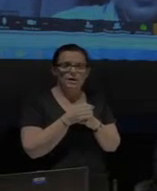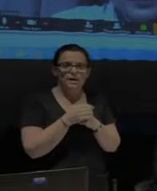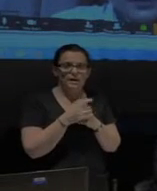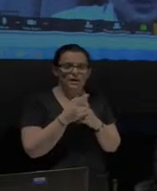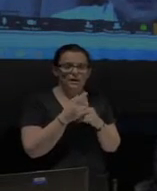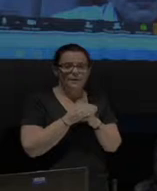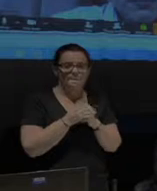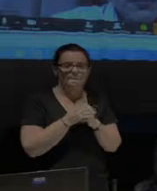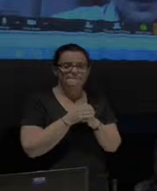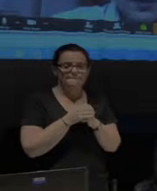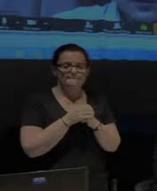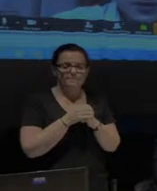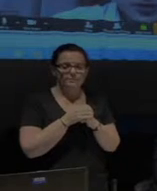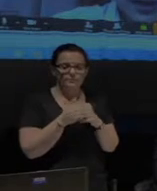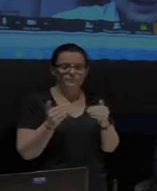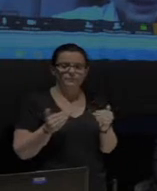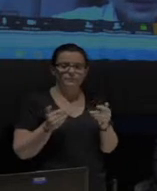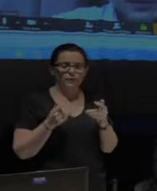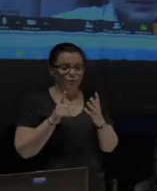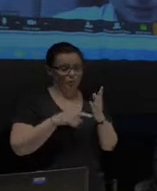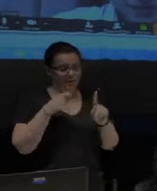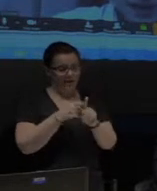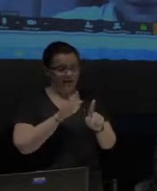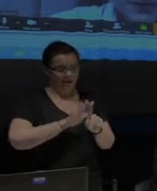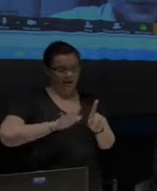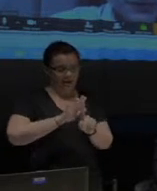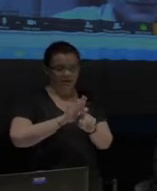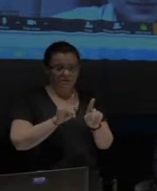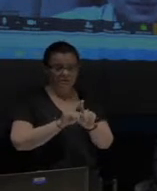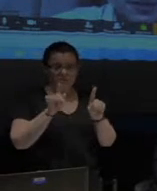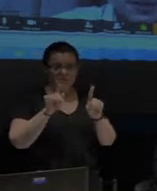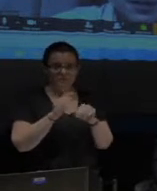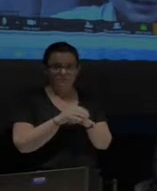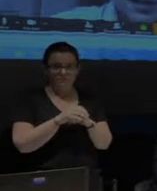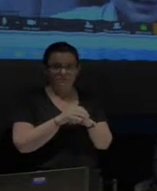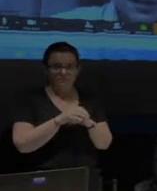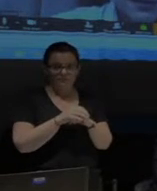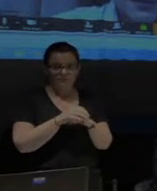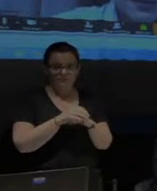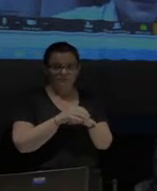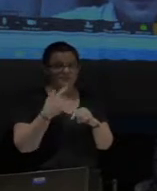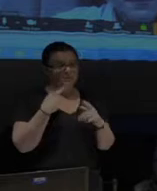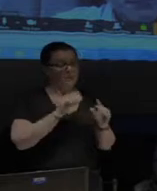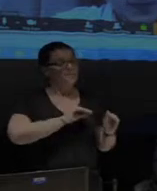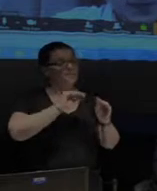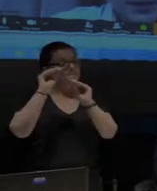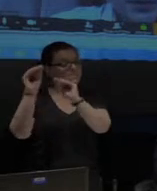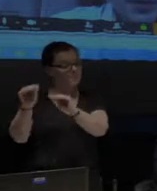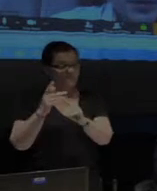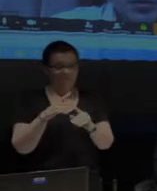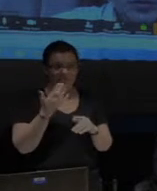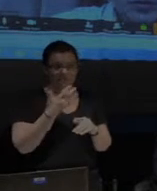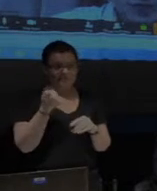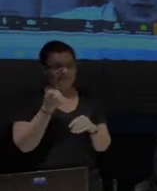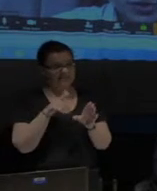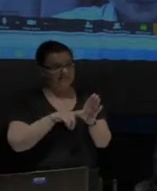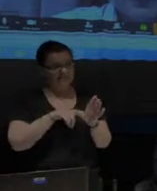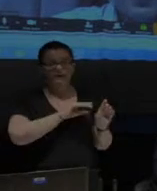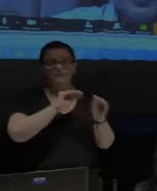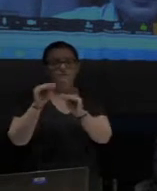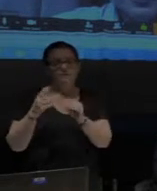Moving from the UK after 15, 16 years living there and coming over to